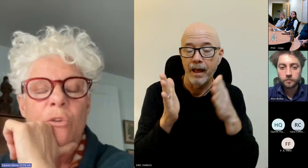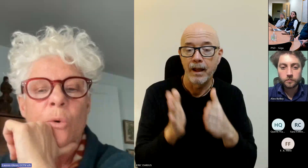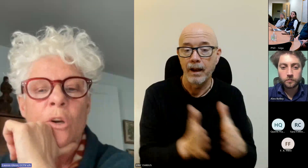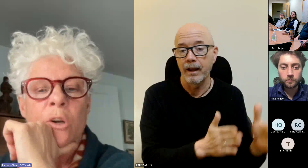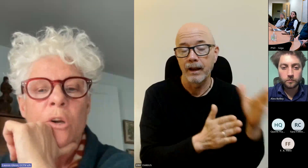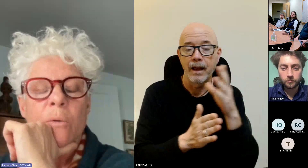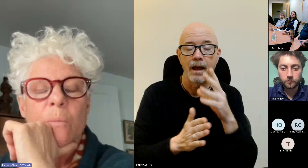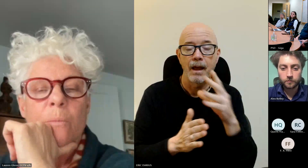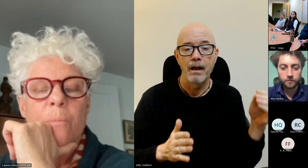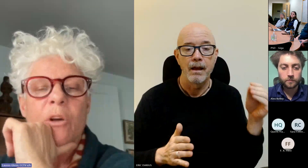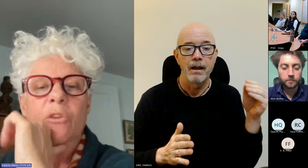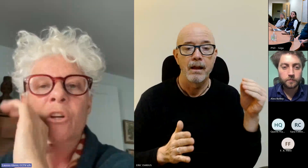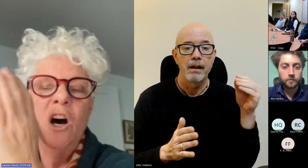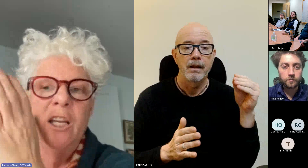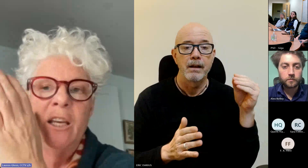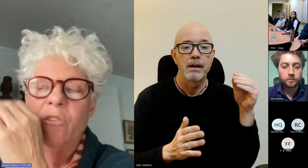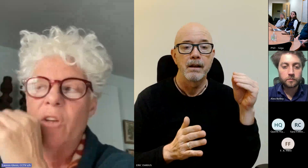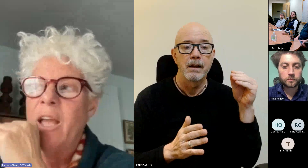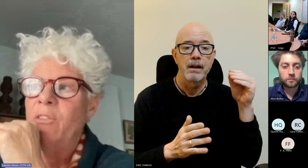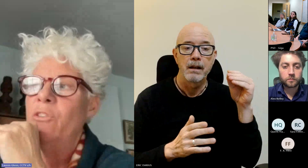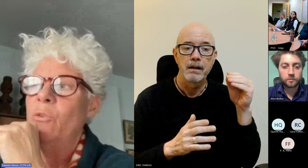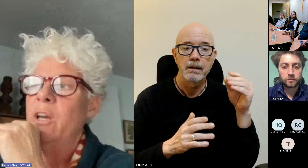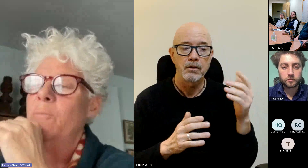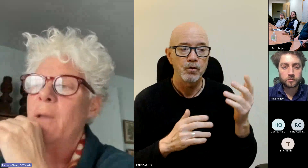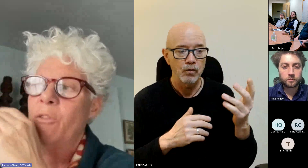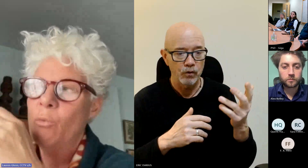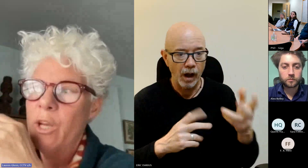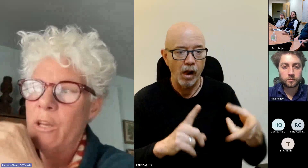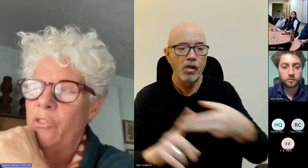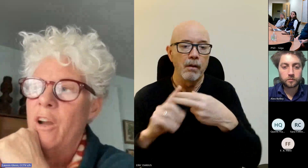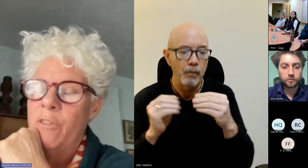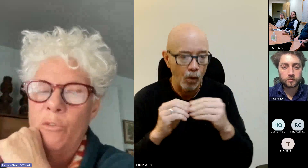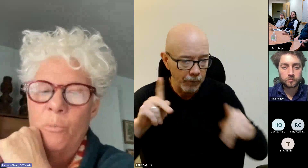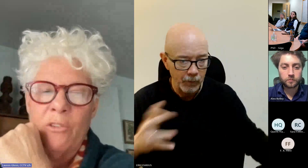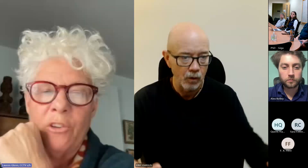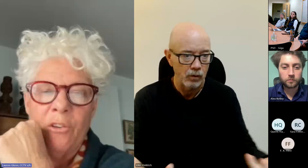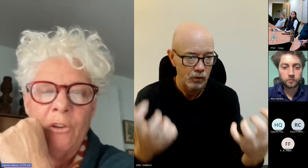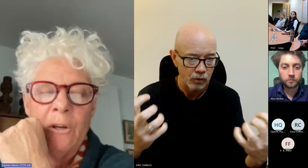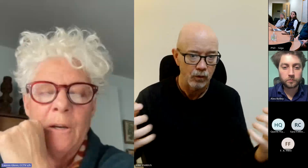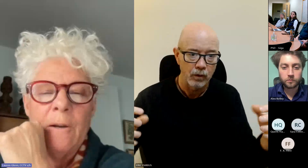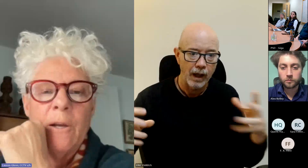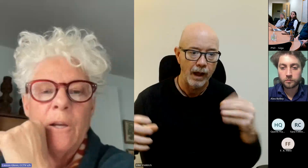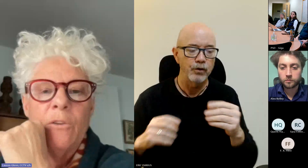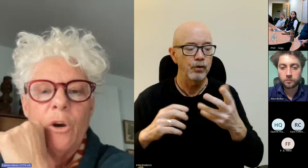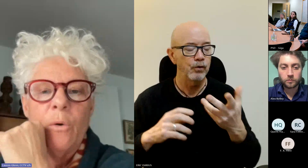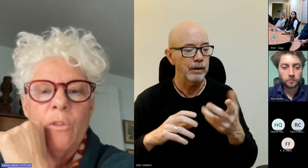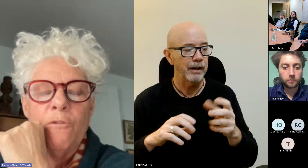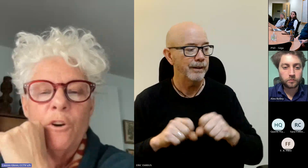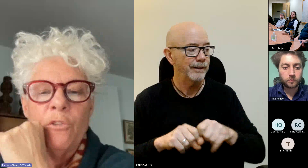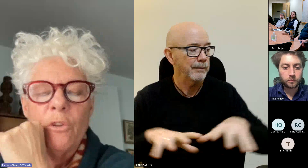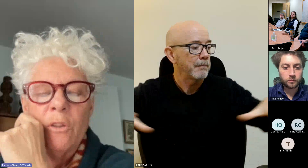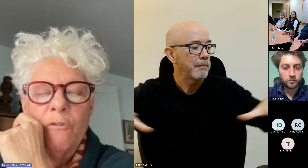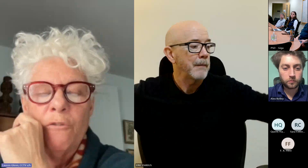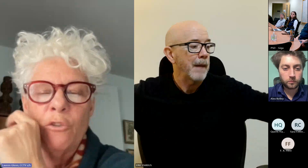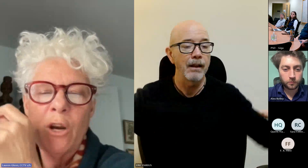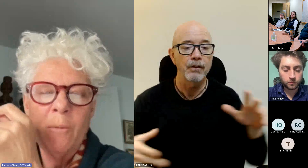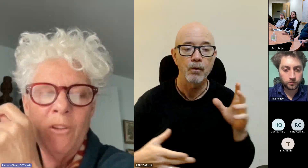and to build an audience and to expand the reach of this process. So the